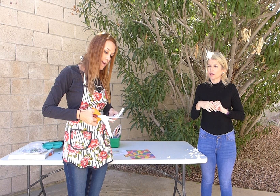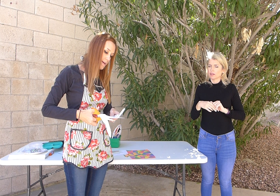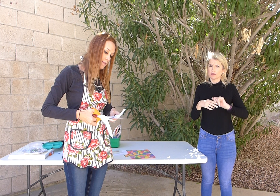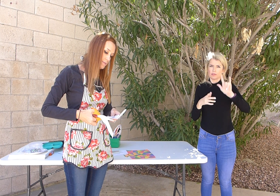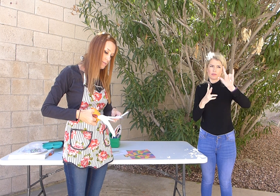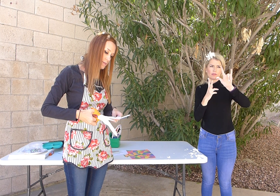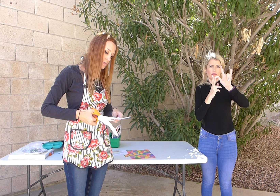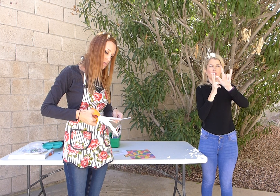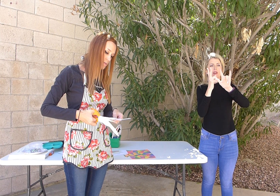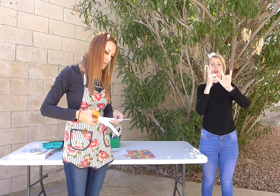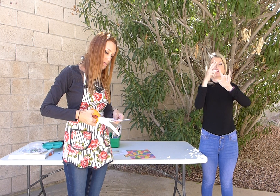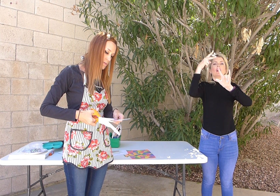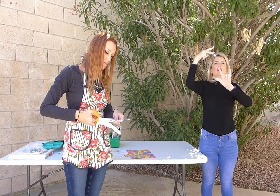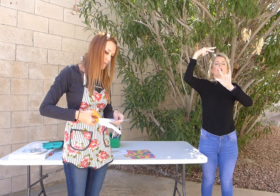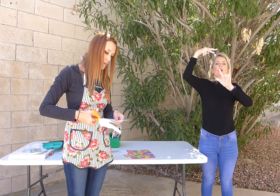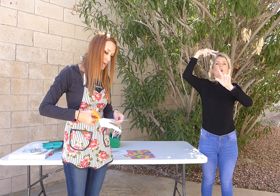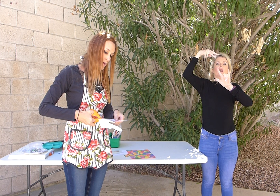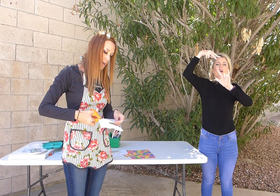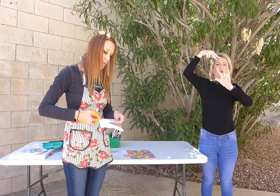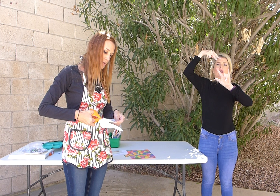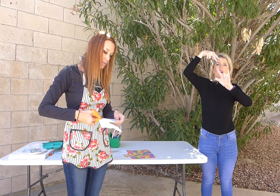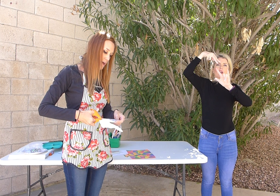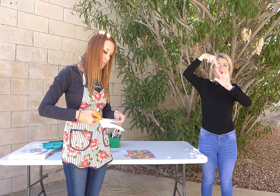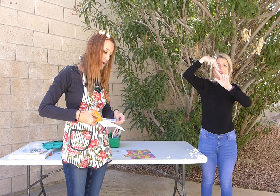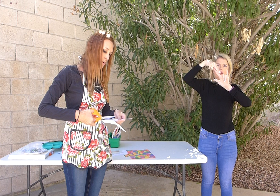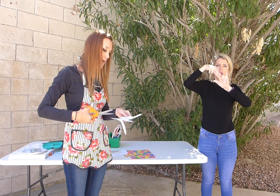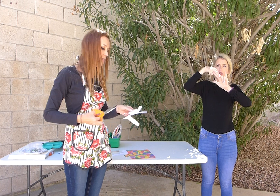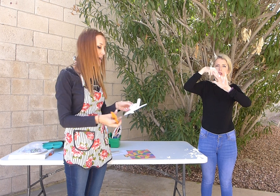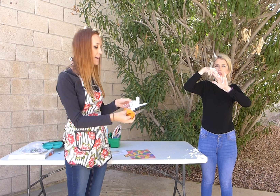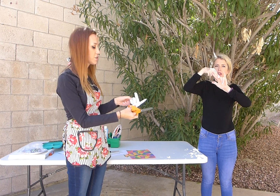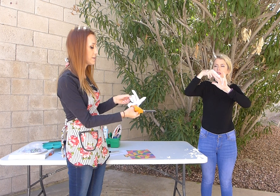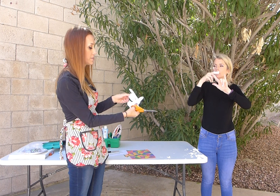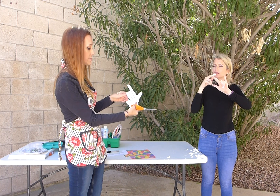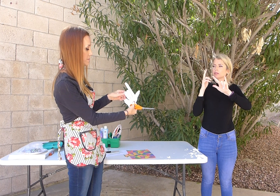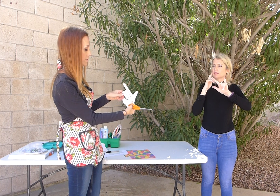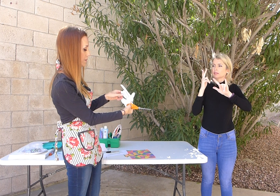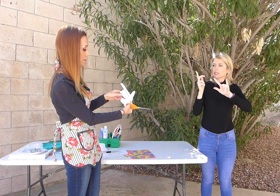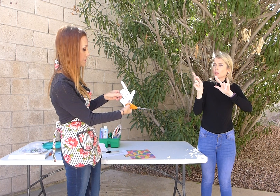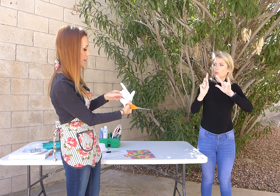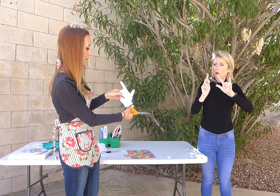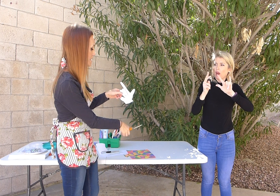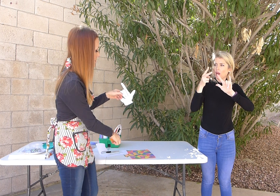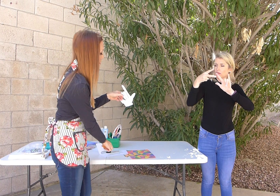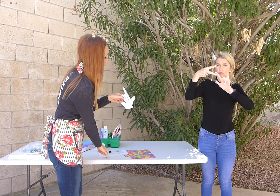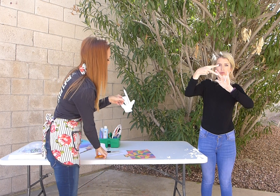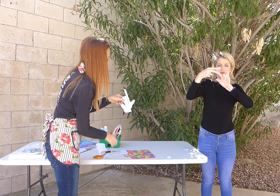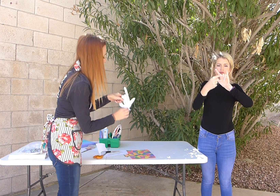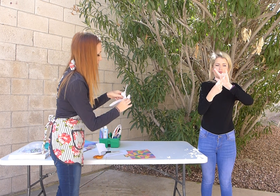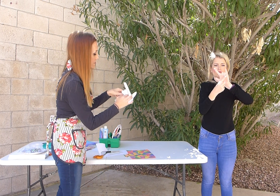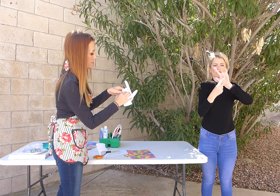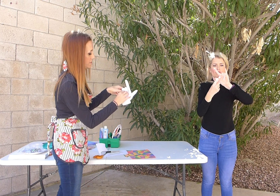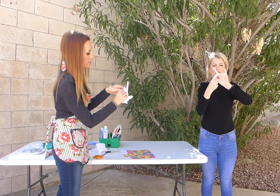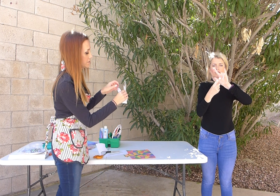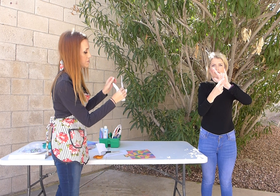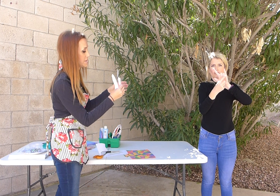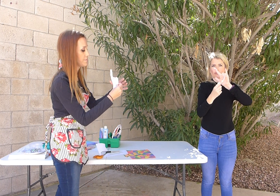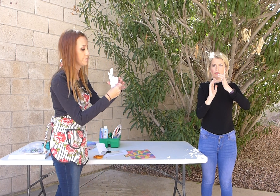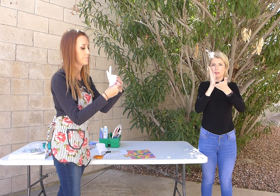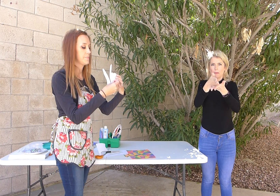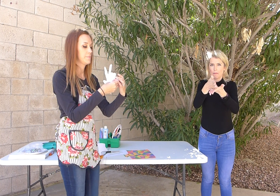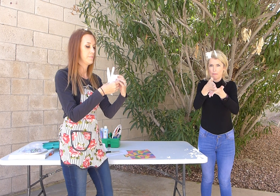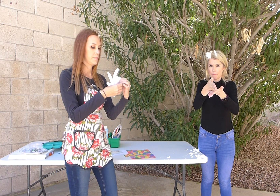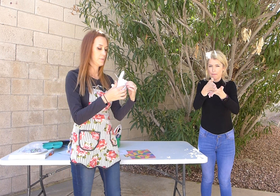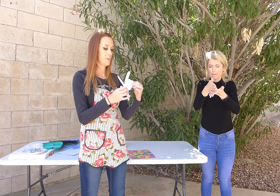cut around, and I'm going to stop right where that dash is, where the dot is. You